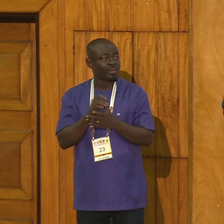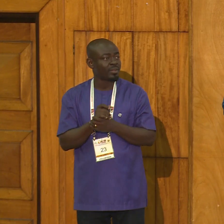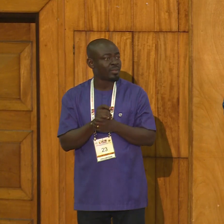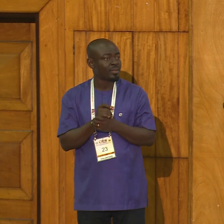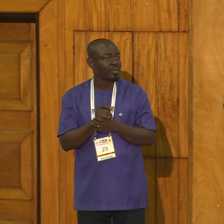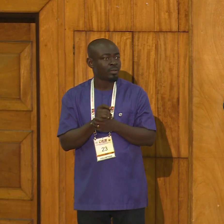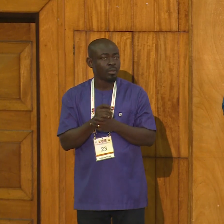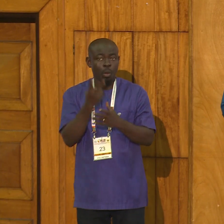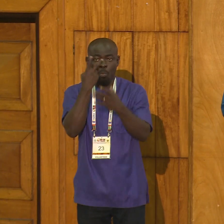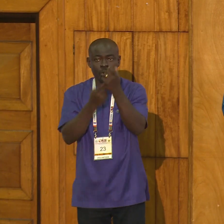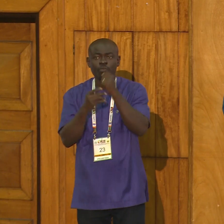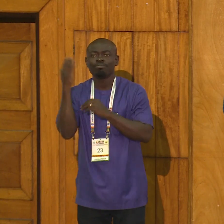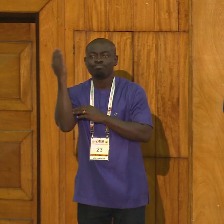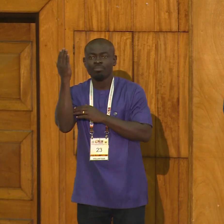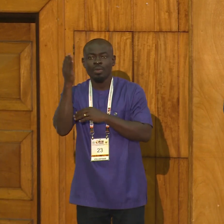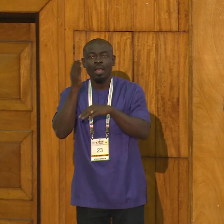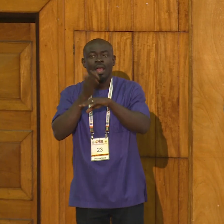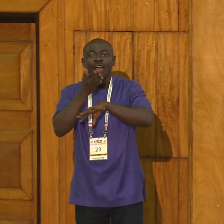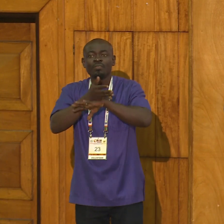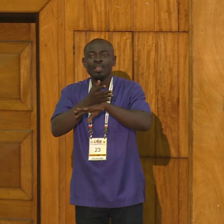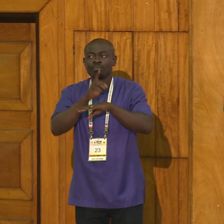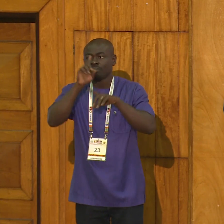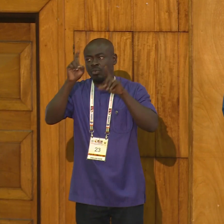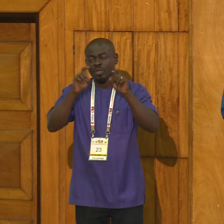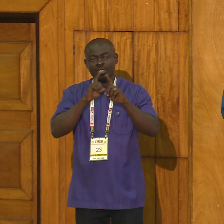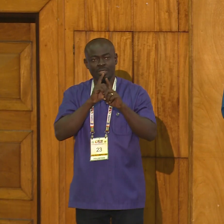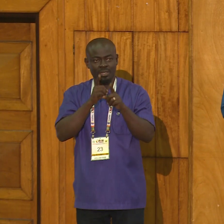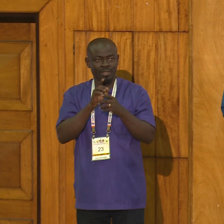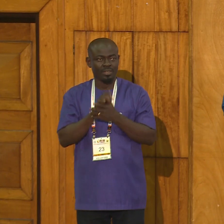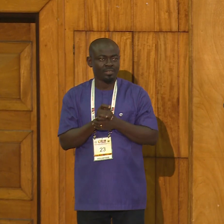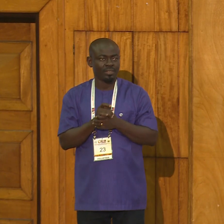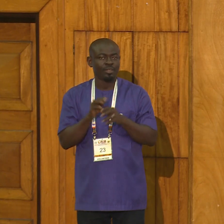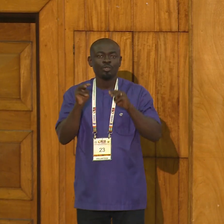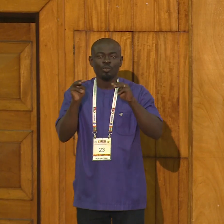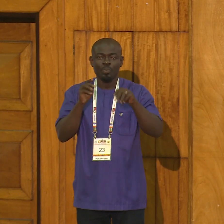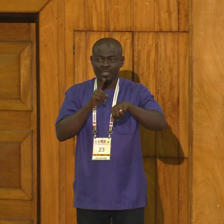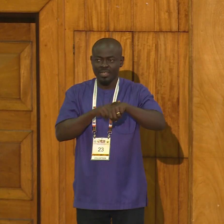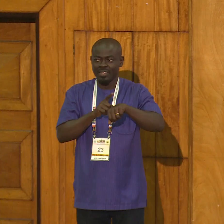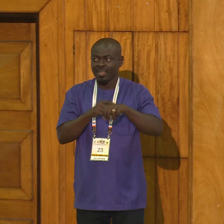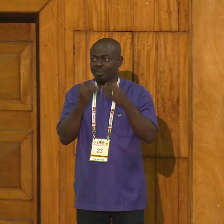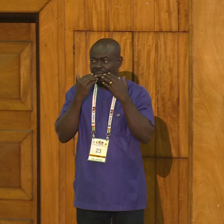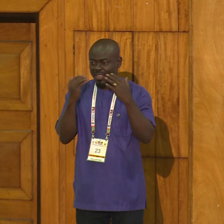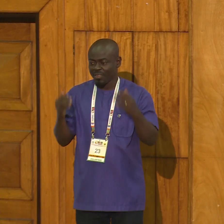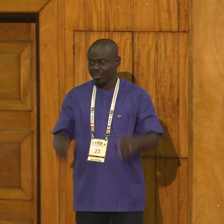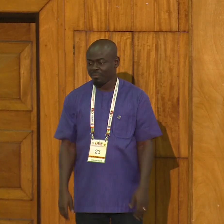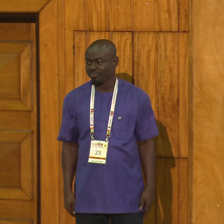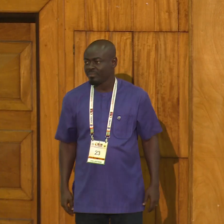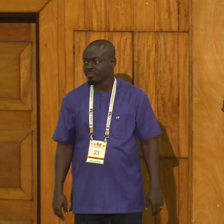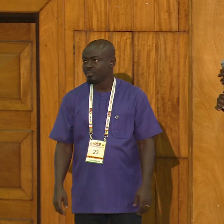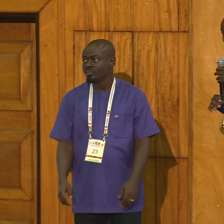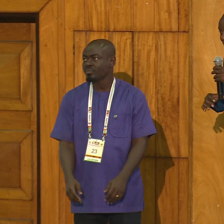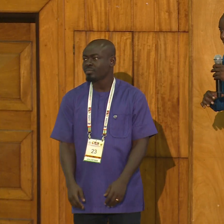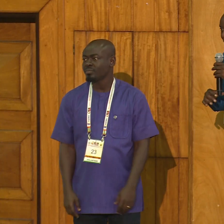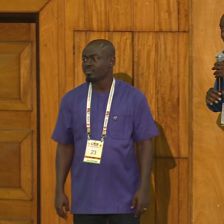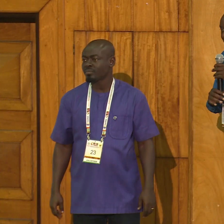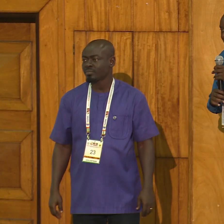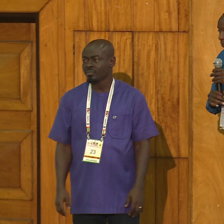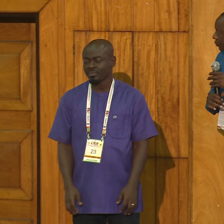will present, then we'll take questions later to manage time. Thank you.